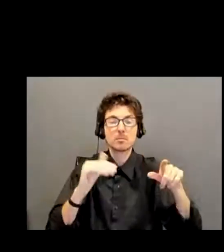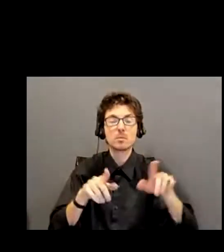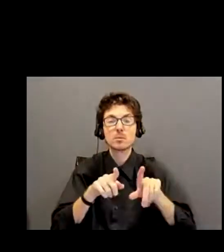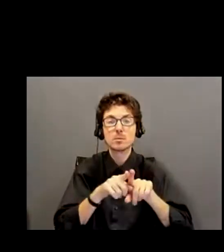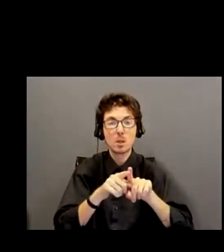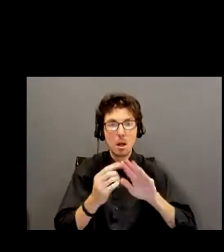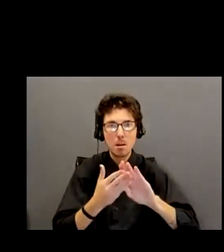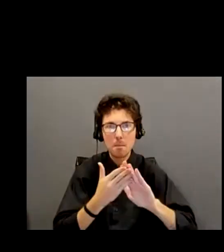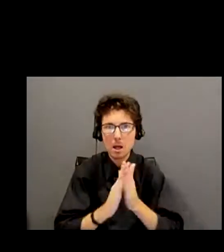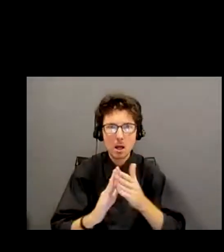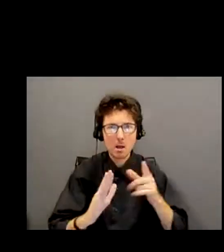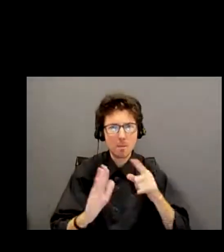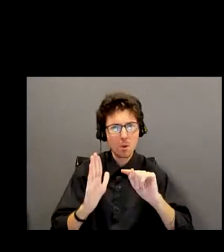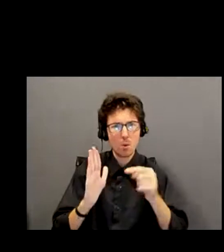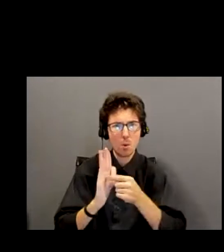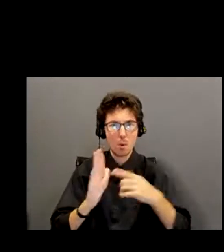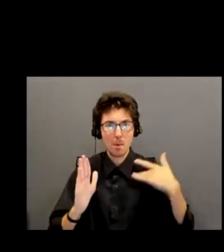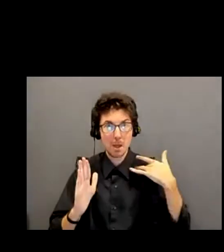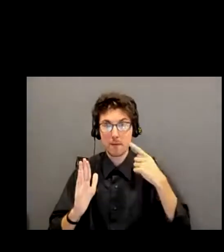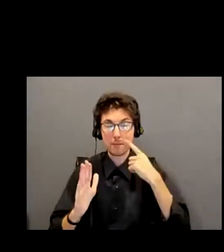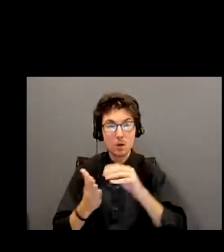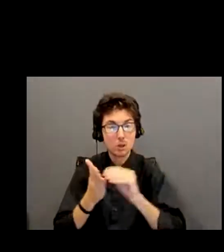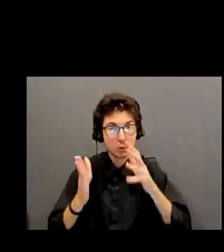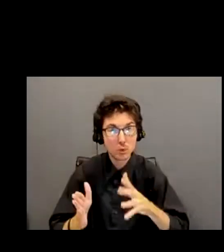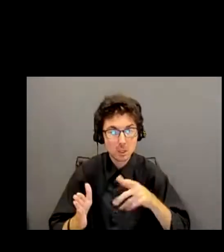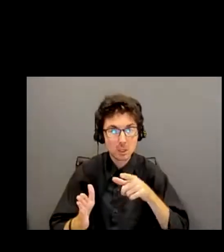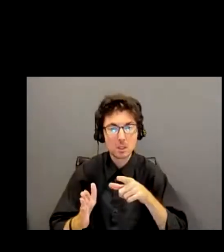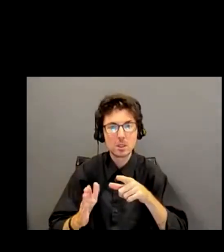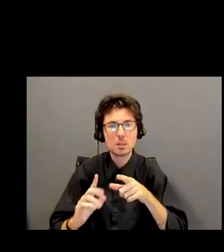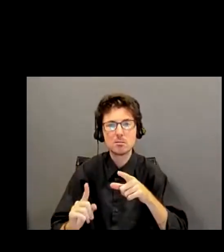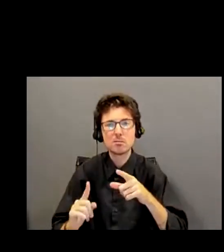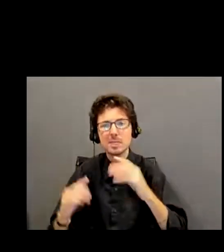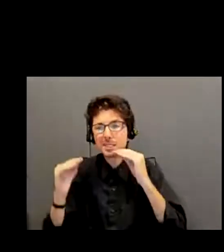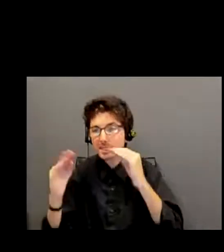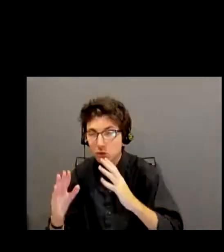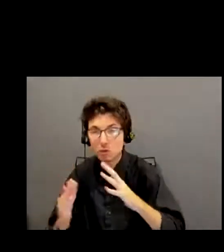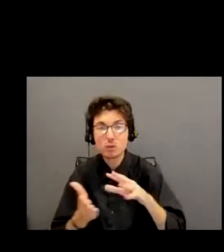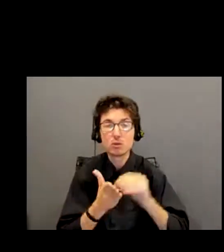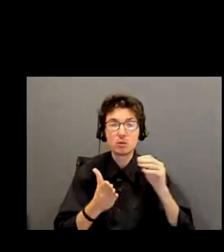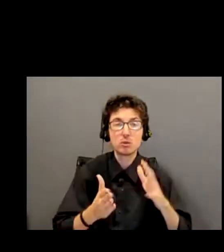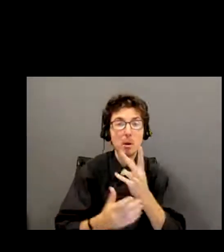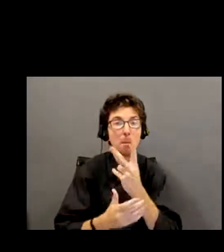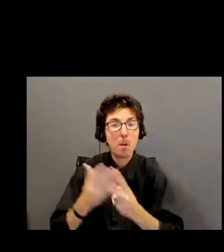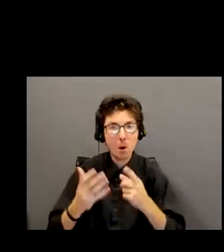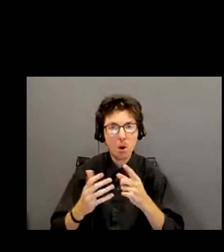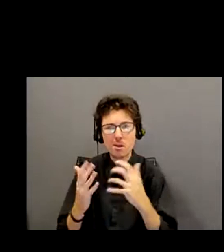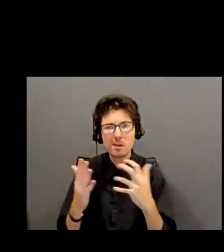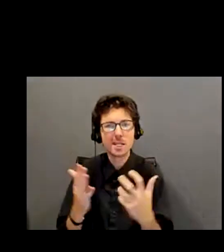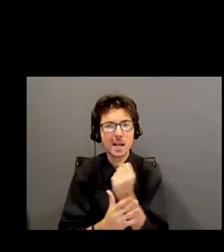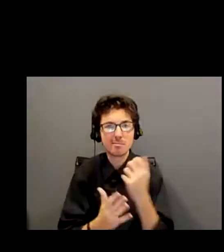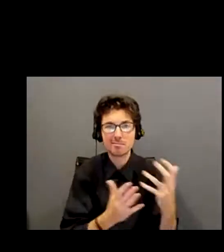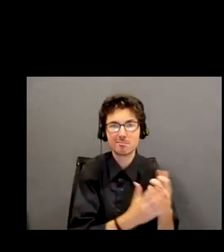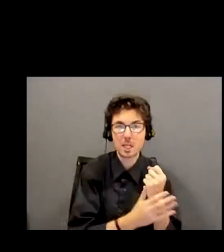role model for the student. The program gives both teacher and student an opportunity to learn from